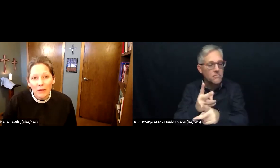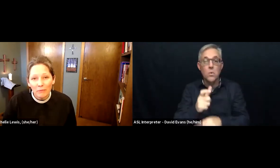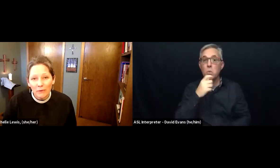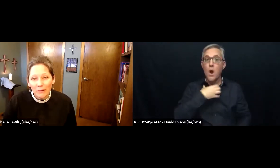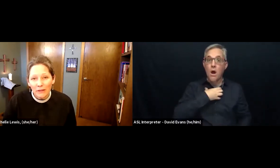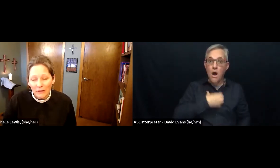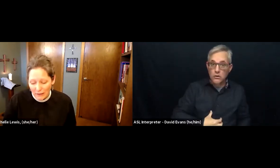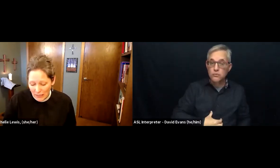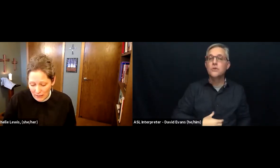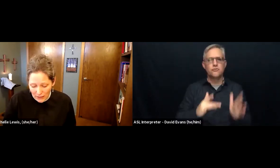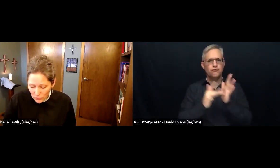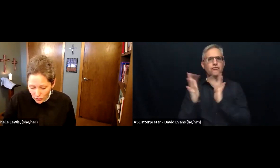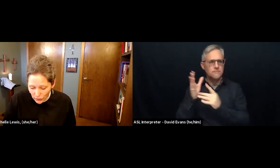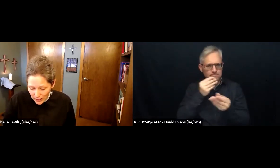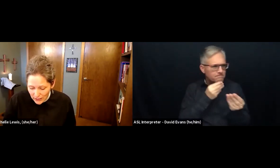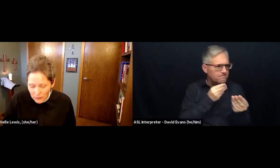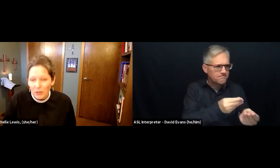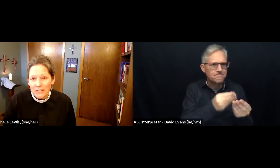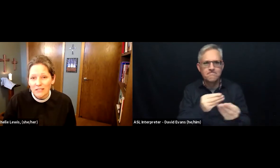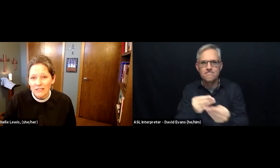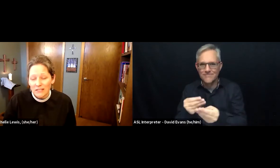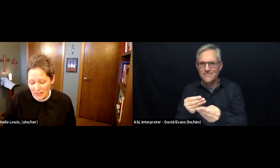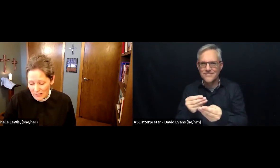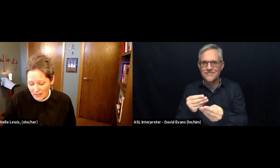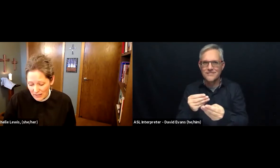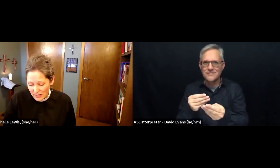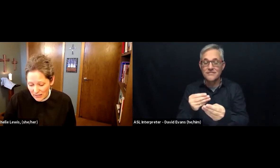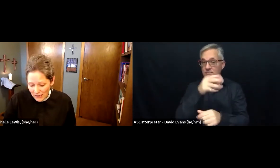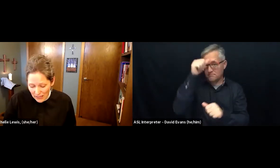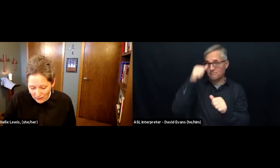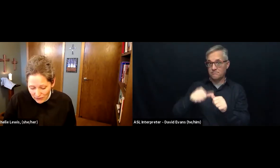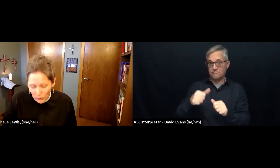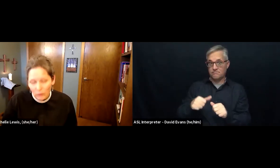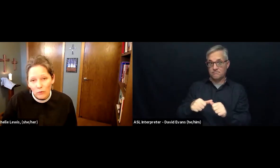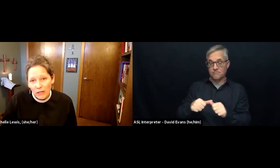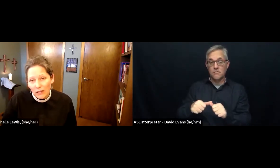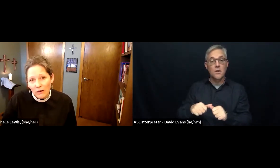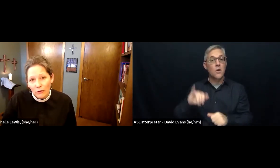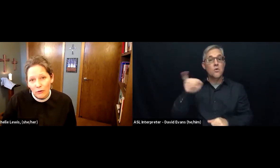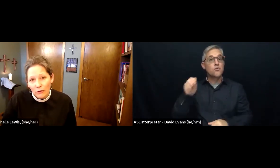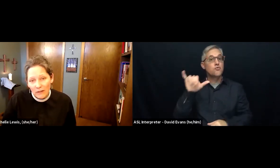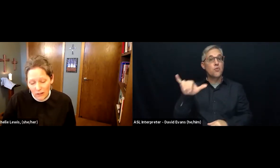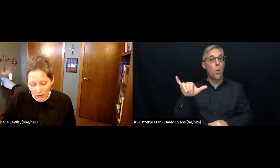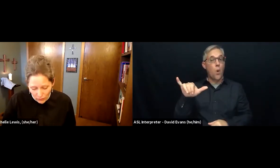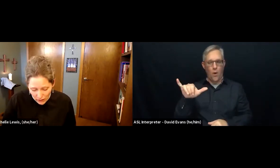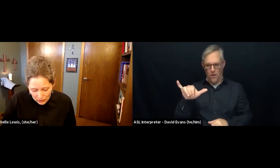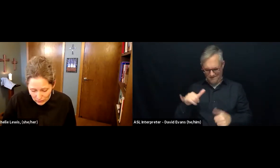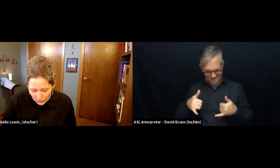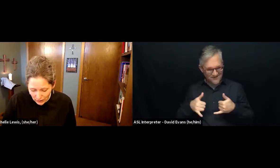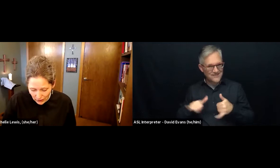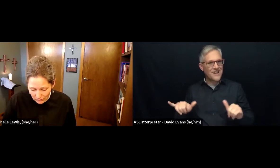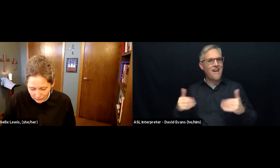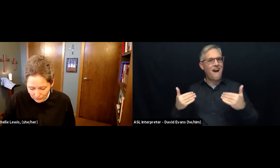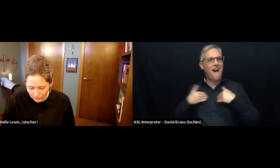And to remember that joy is present even when we are grieving or